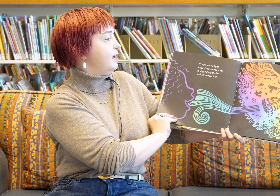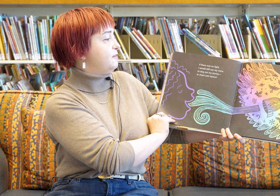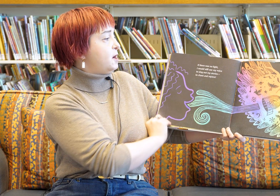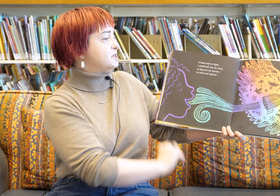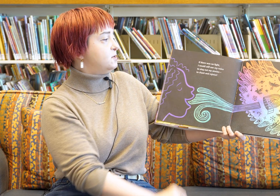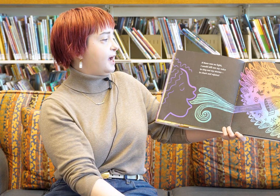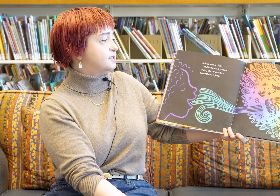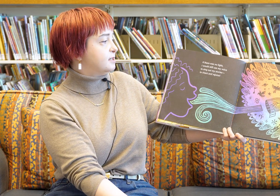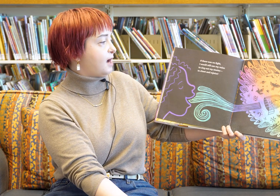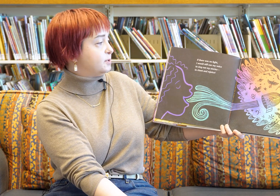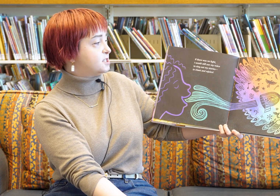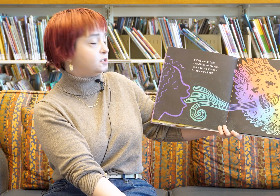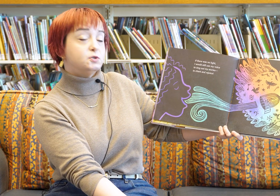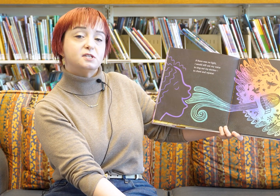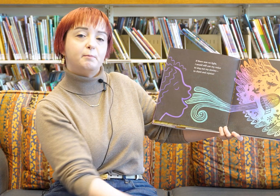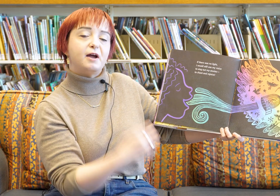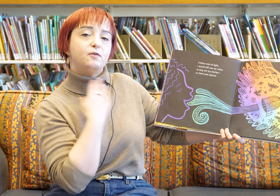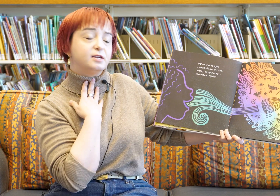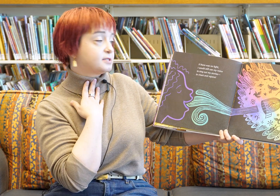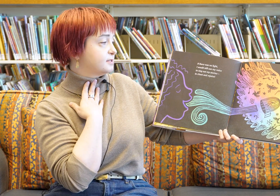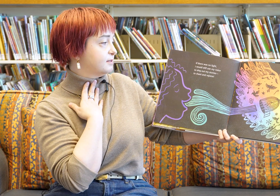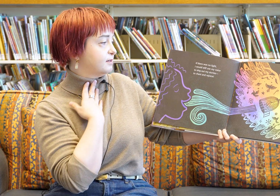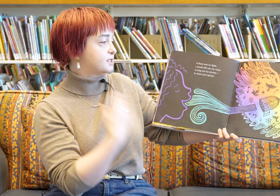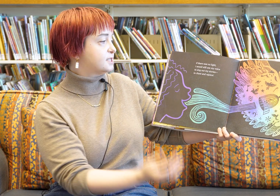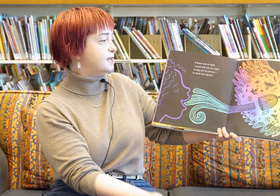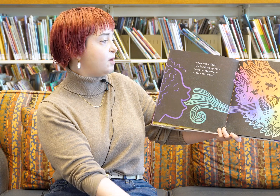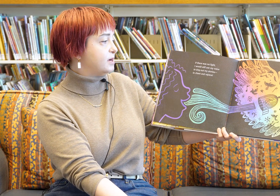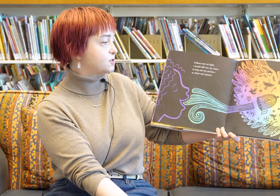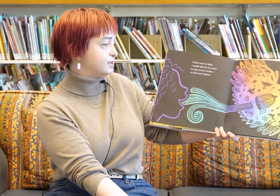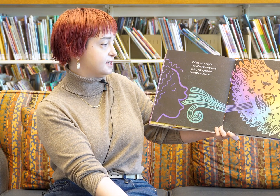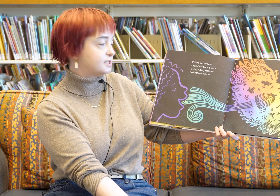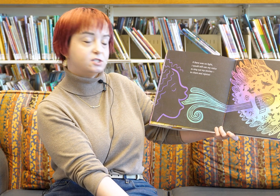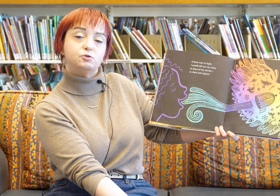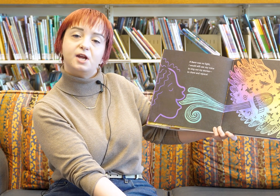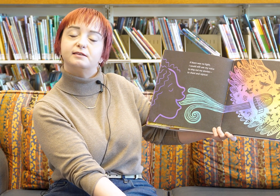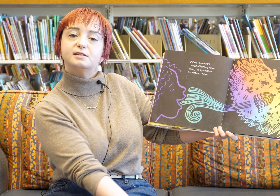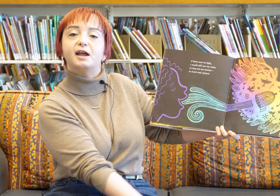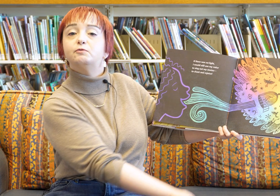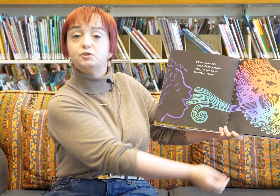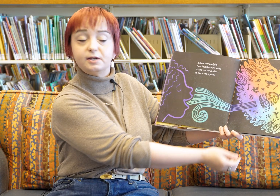If there was no light, I would still use my voice to sing out my stories, to chant and